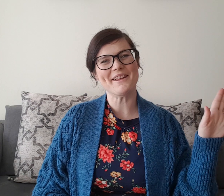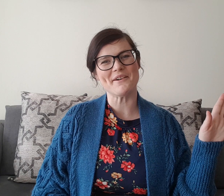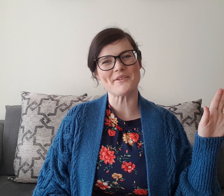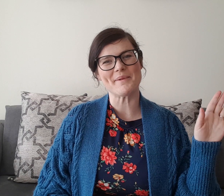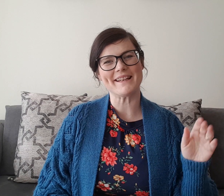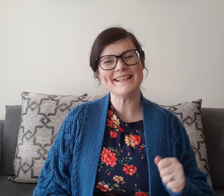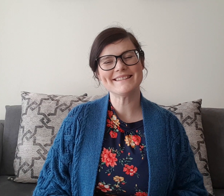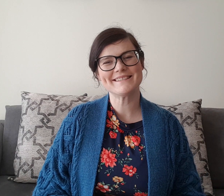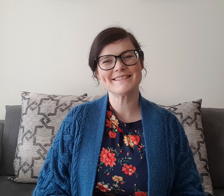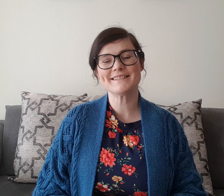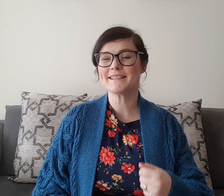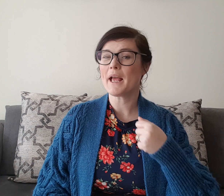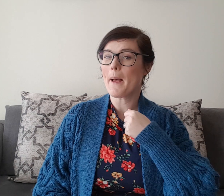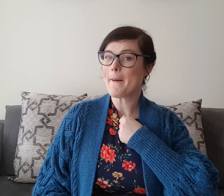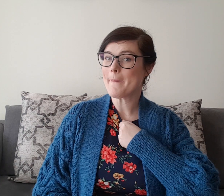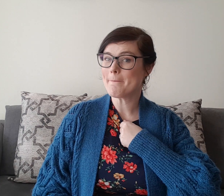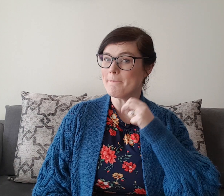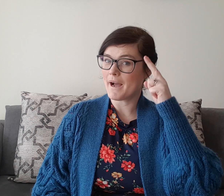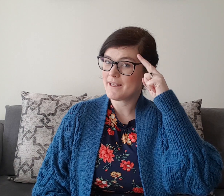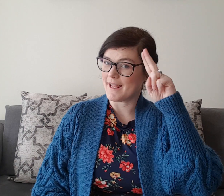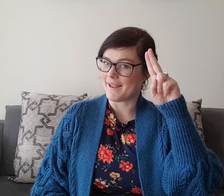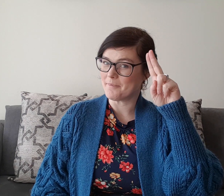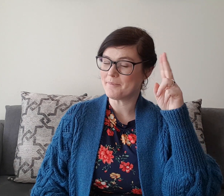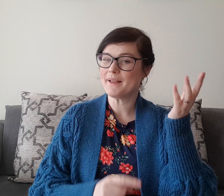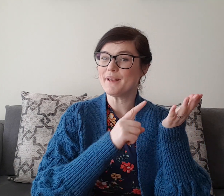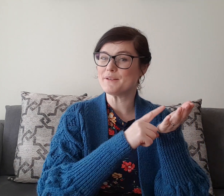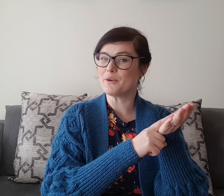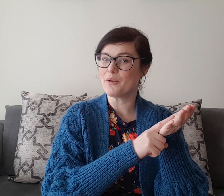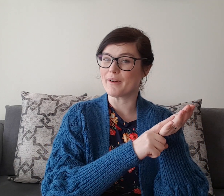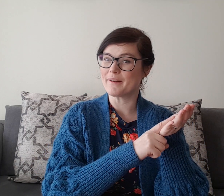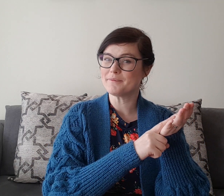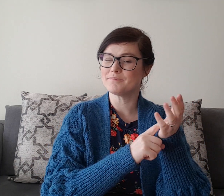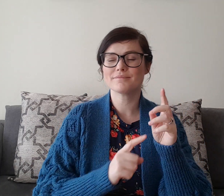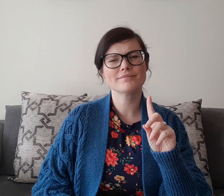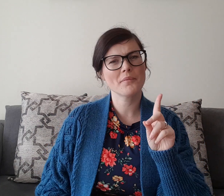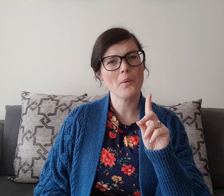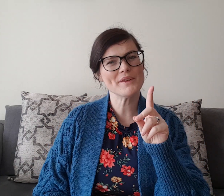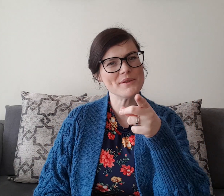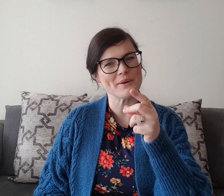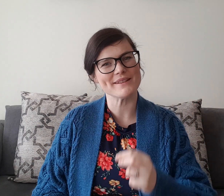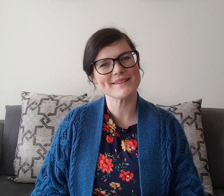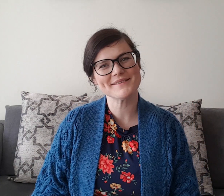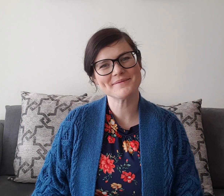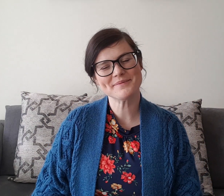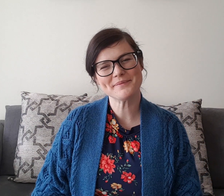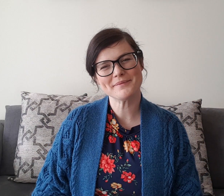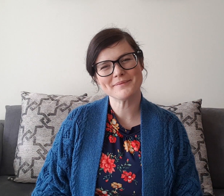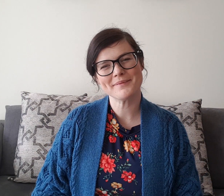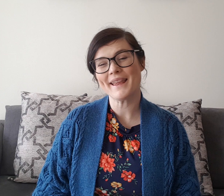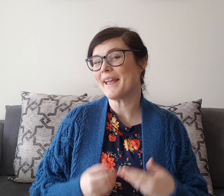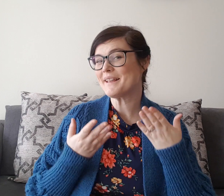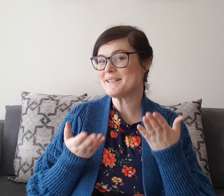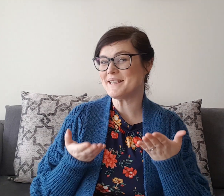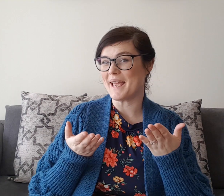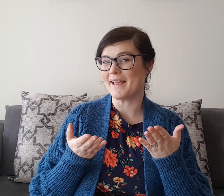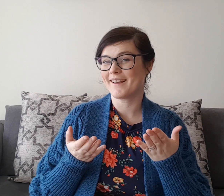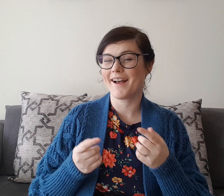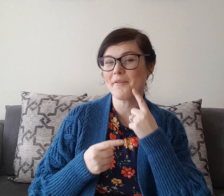Hello everybody. My name is Laura. What's yours? Today I'm going to